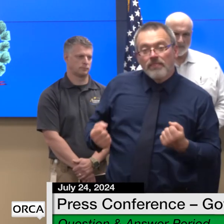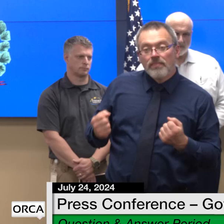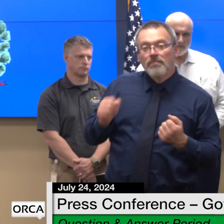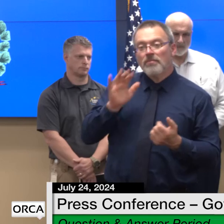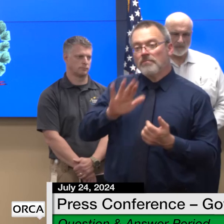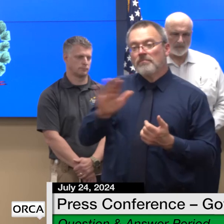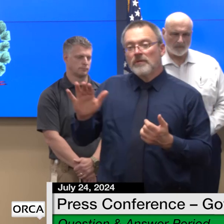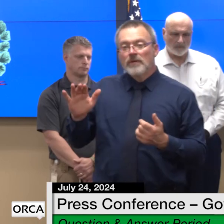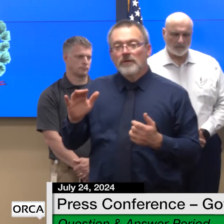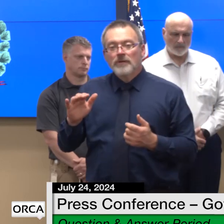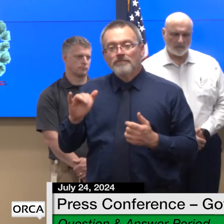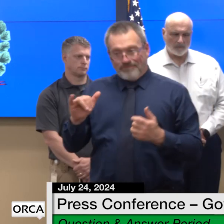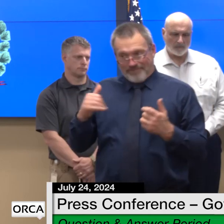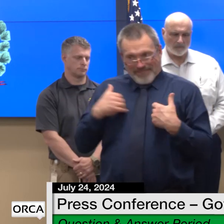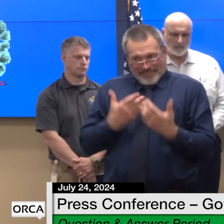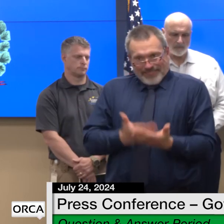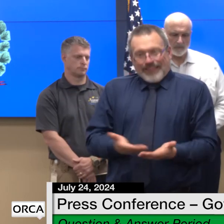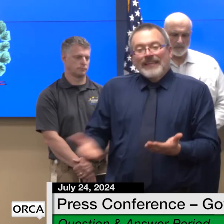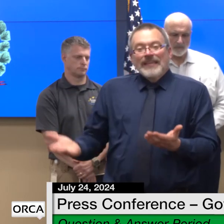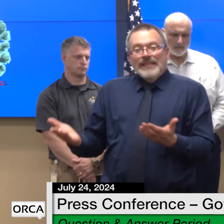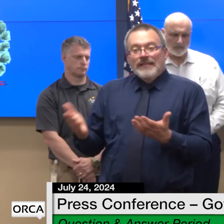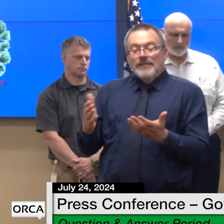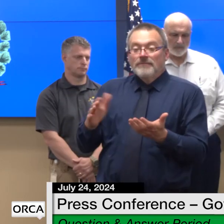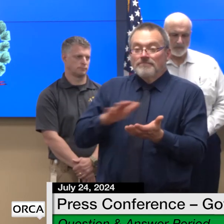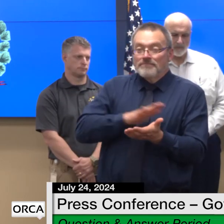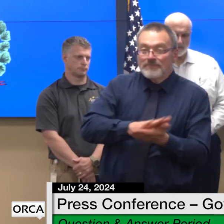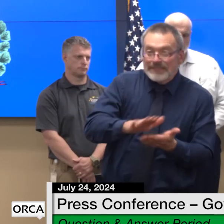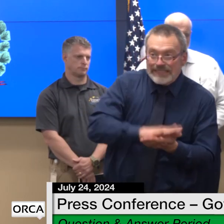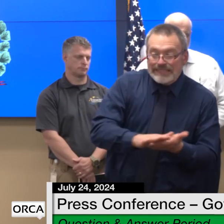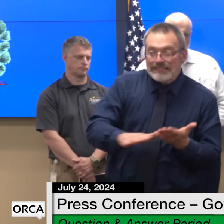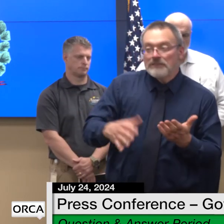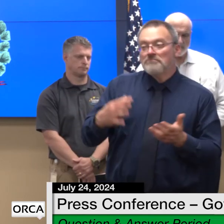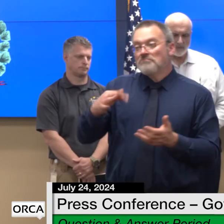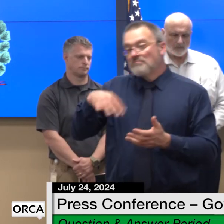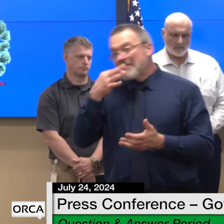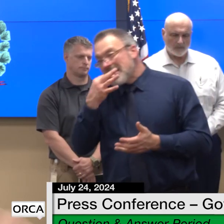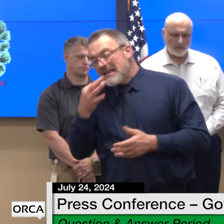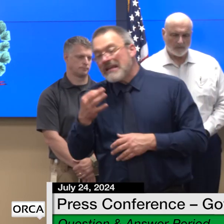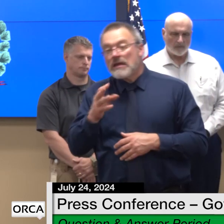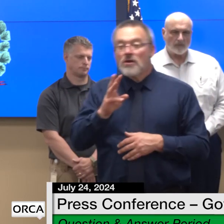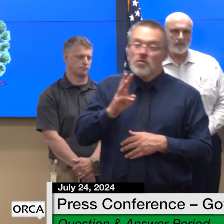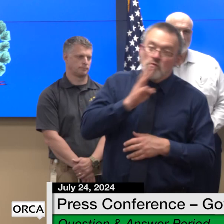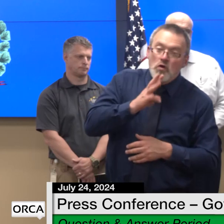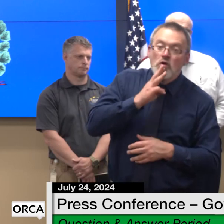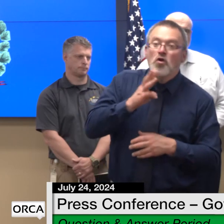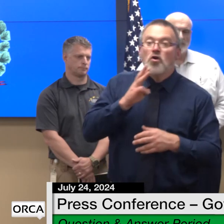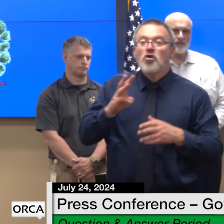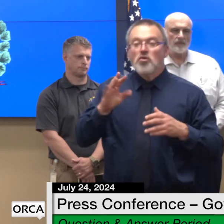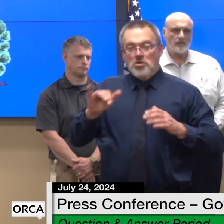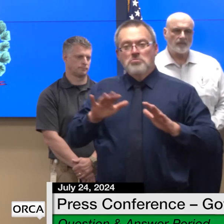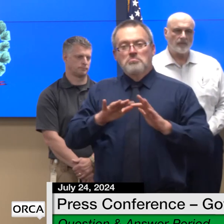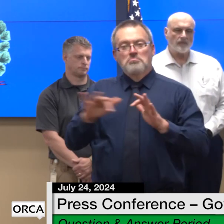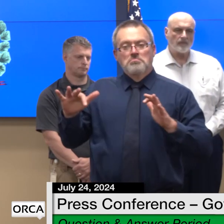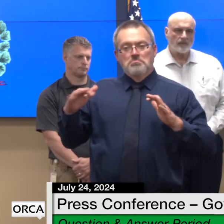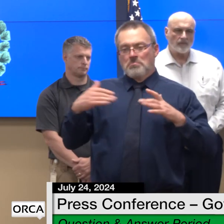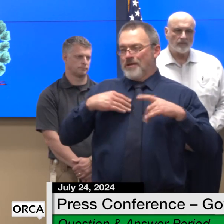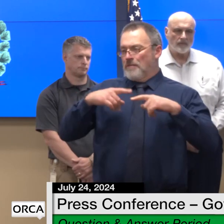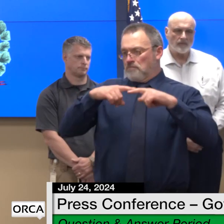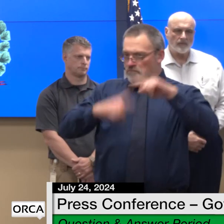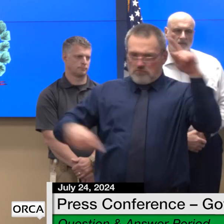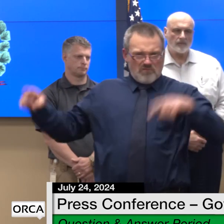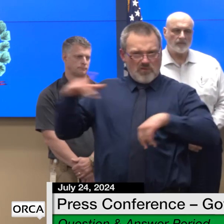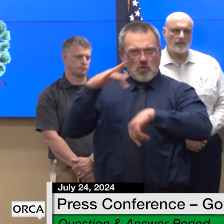also supplies there, like cleaning supplies and snacks and water for people. So there's a variety of resources, and it might not